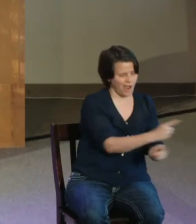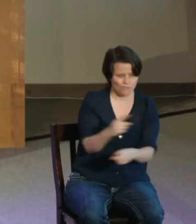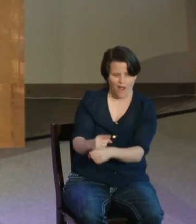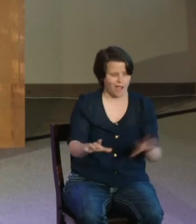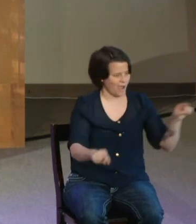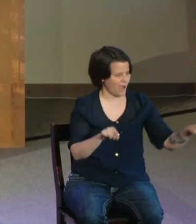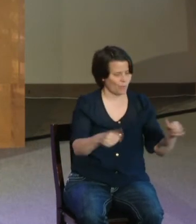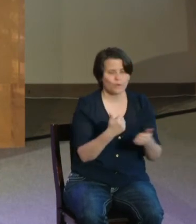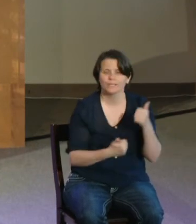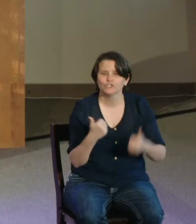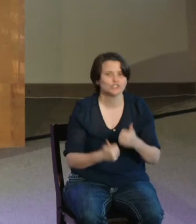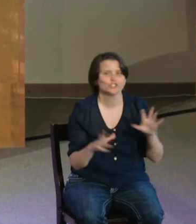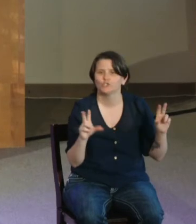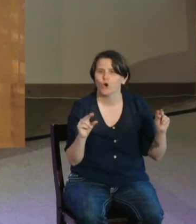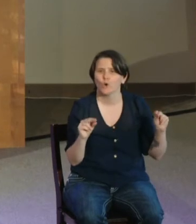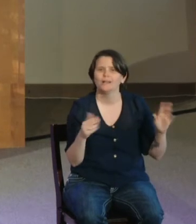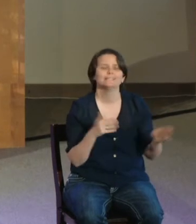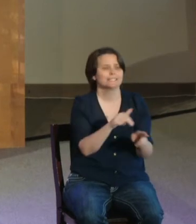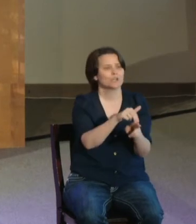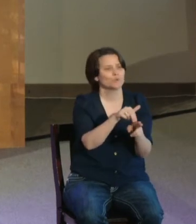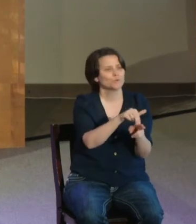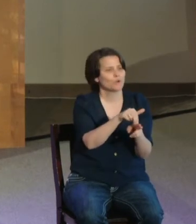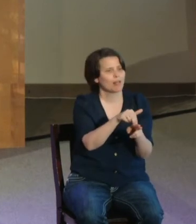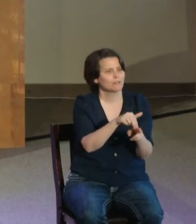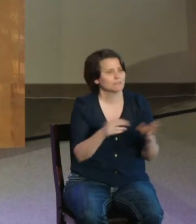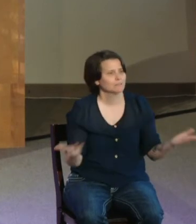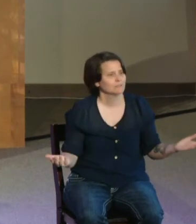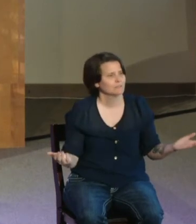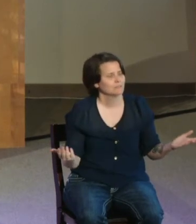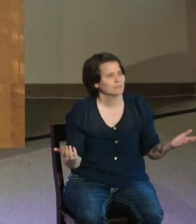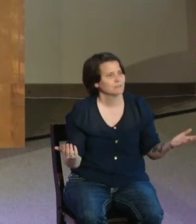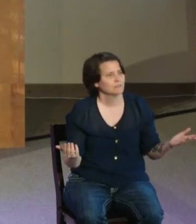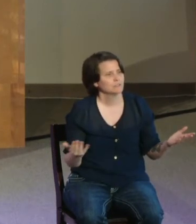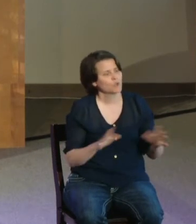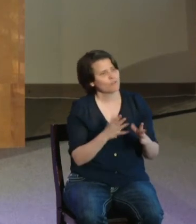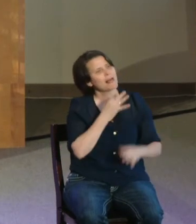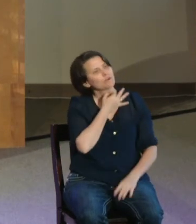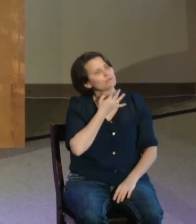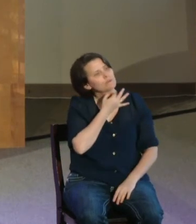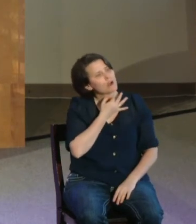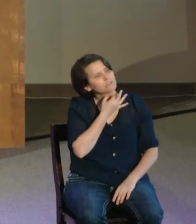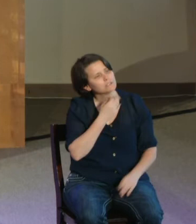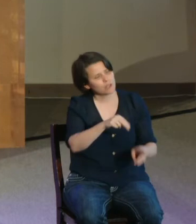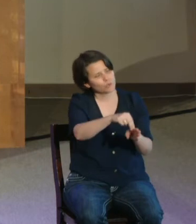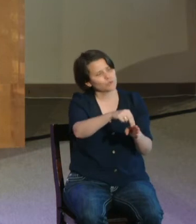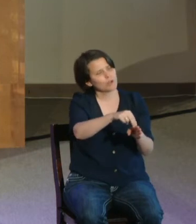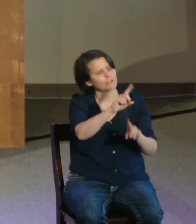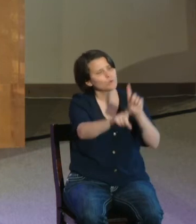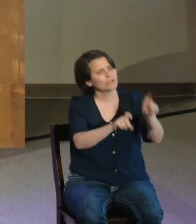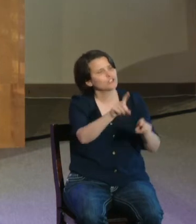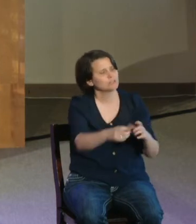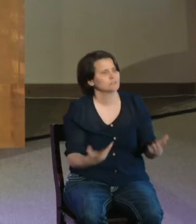curiosity and neutrality. What questions could you ask from that place of curiosity? Well, what